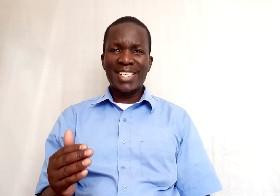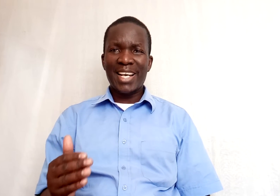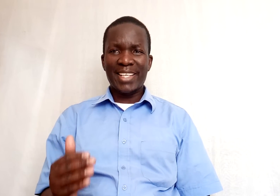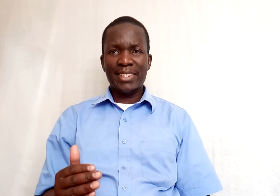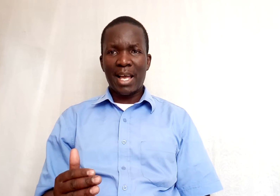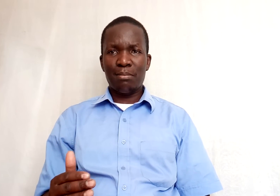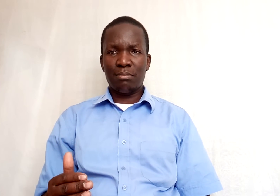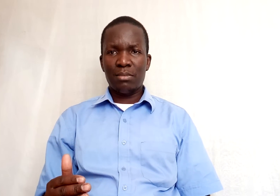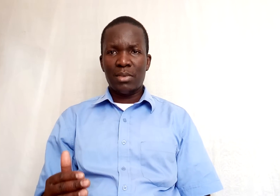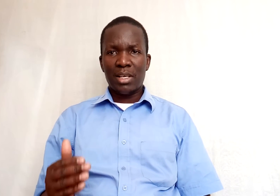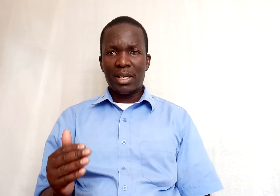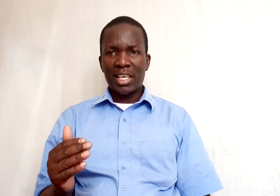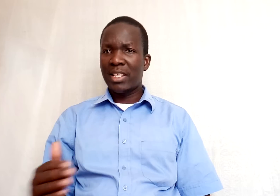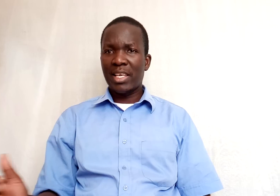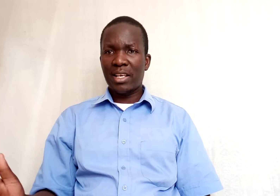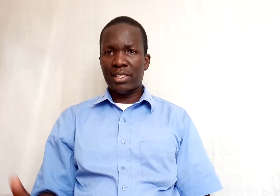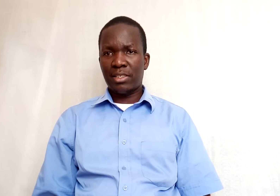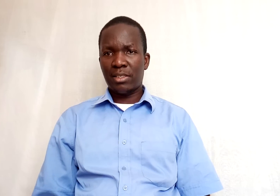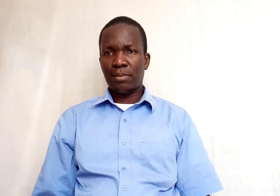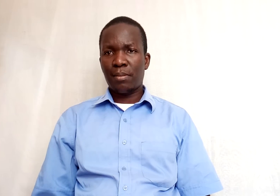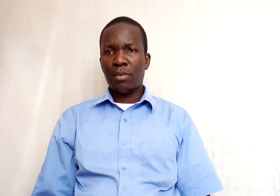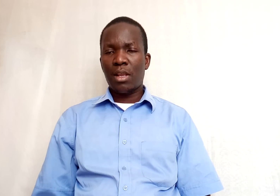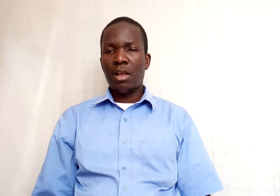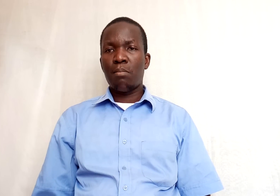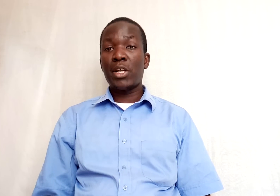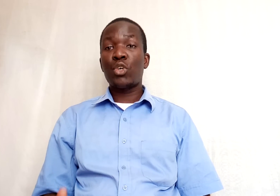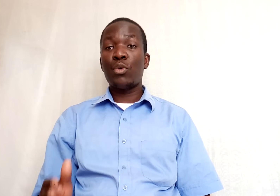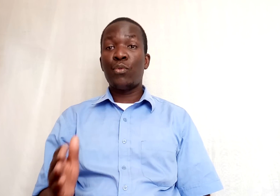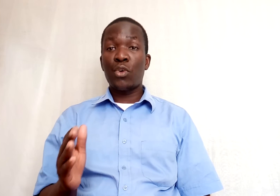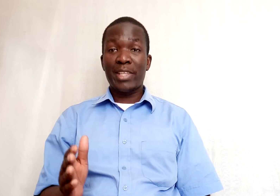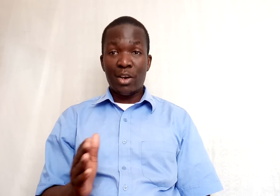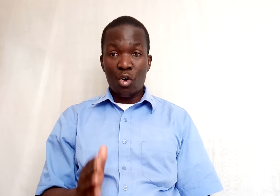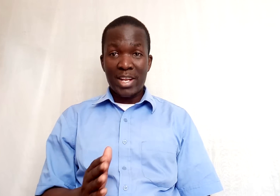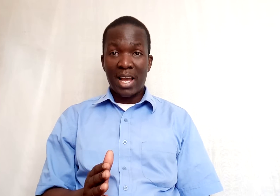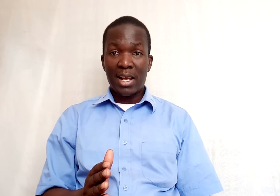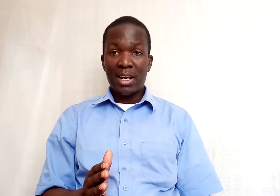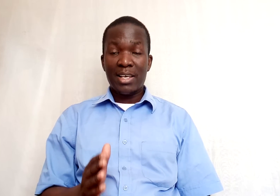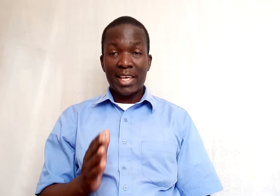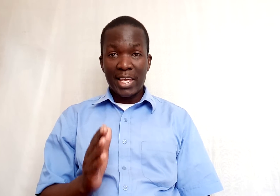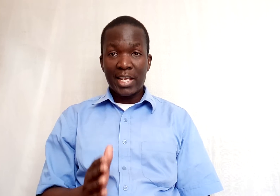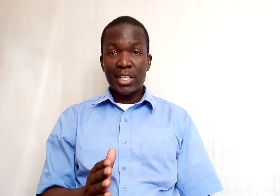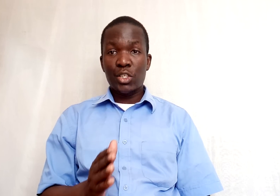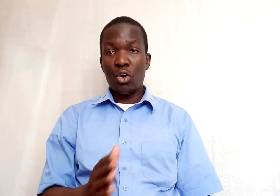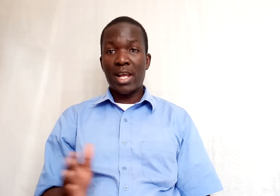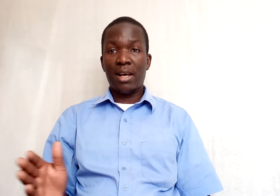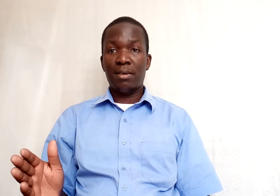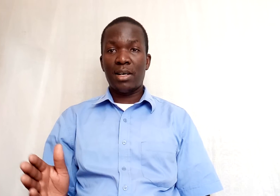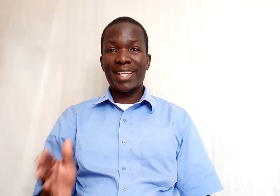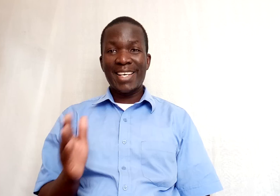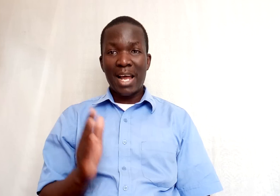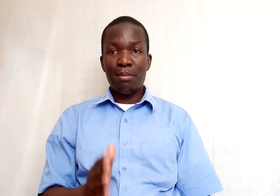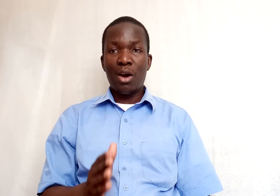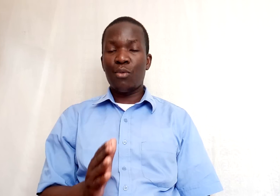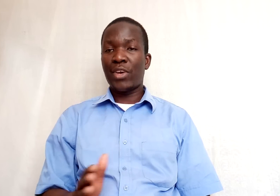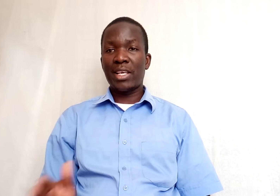an exam in English, make sure you follow the order, the English order, the grammar of